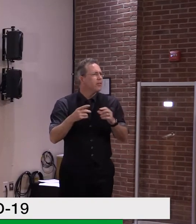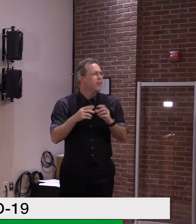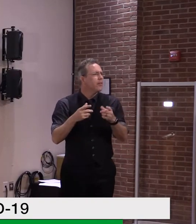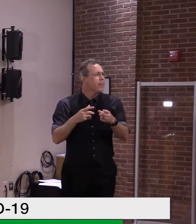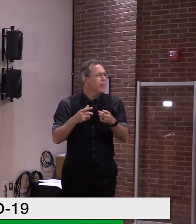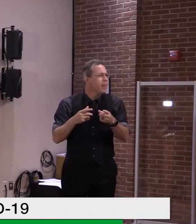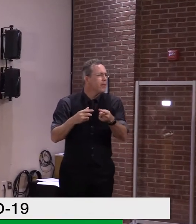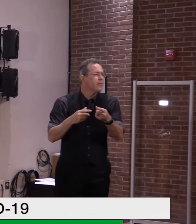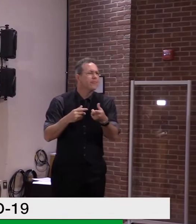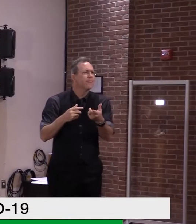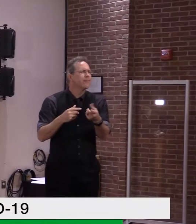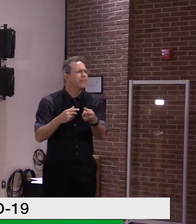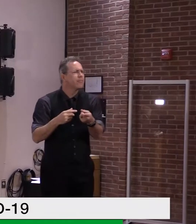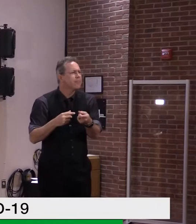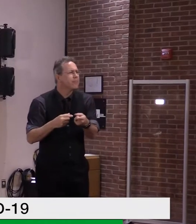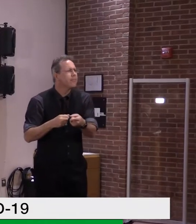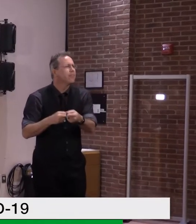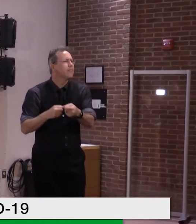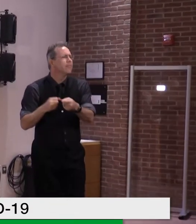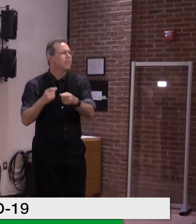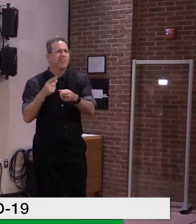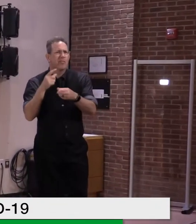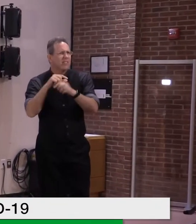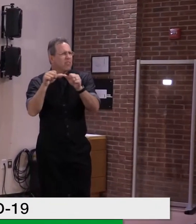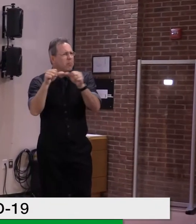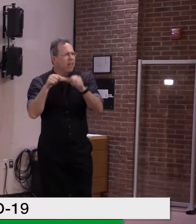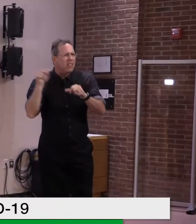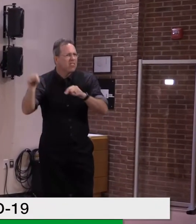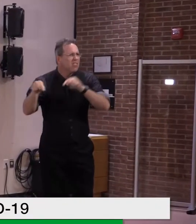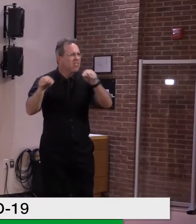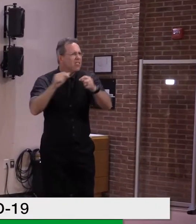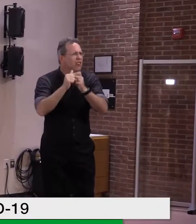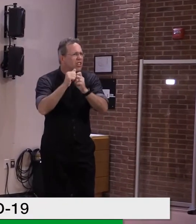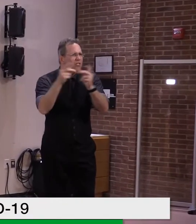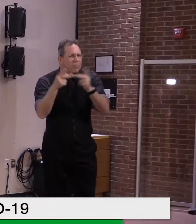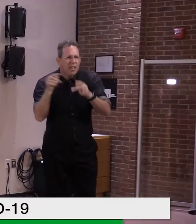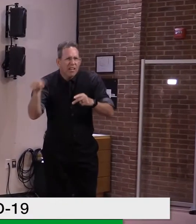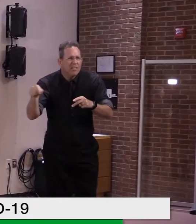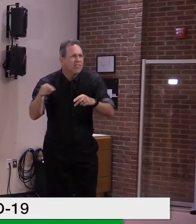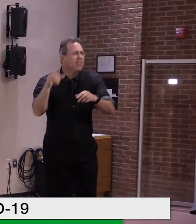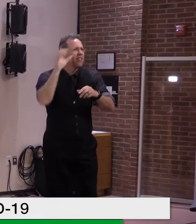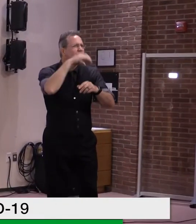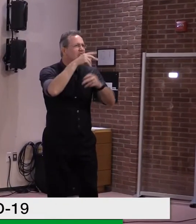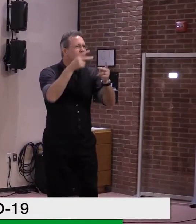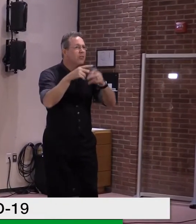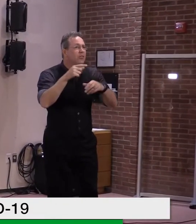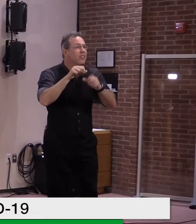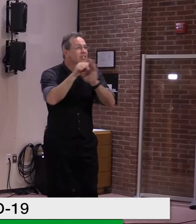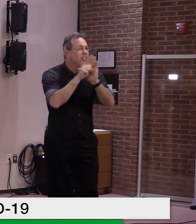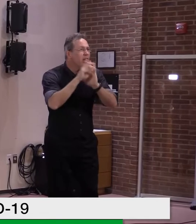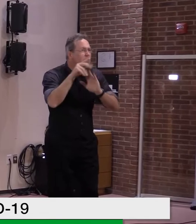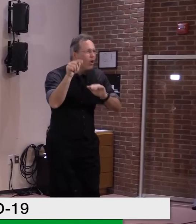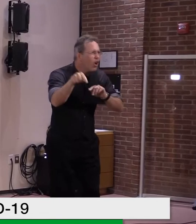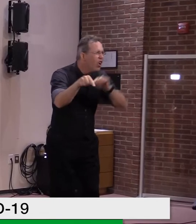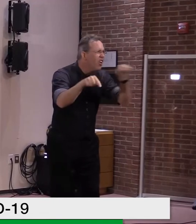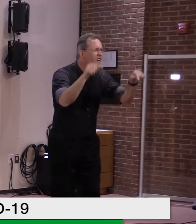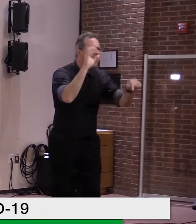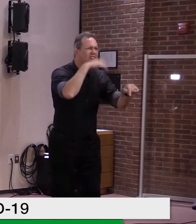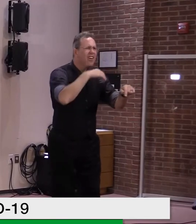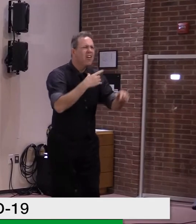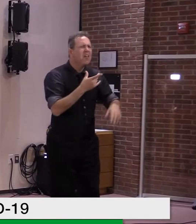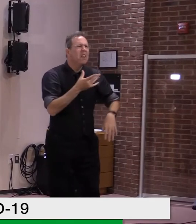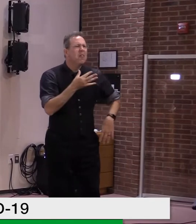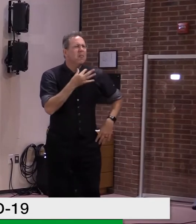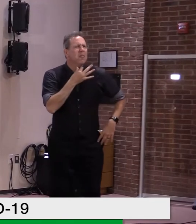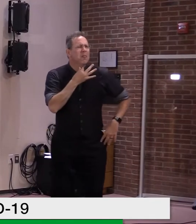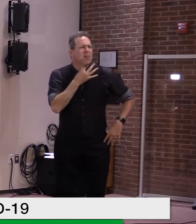in Burlington. I'm just curious what the turnout has been like at these. I know it's hard to kind of compare each